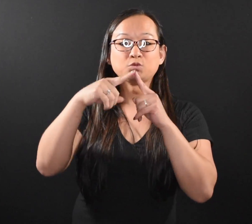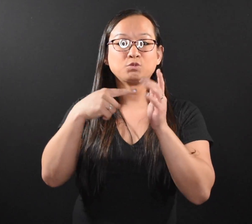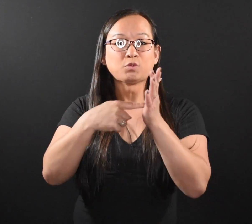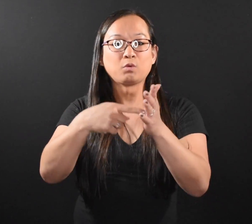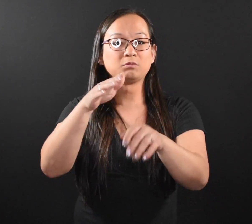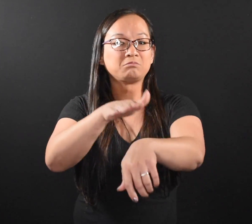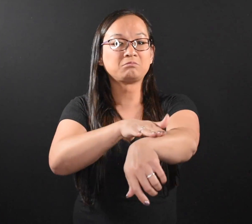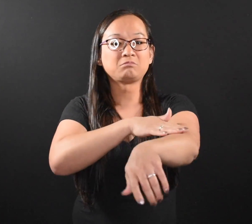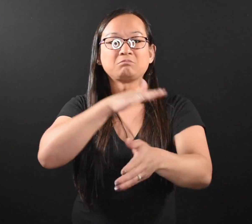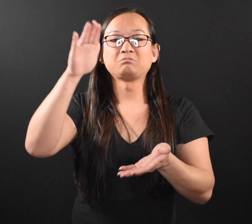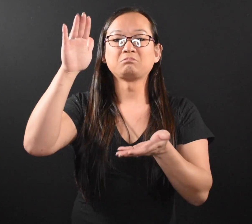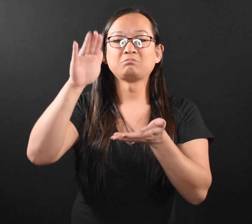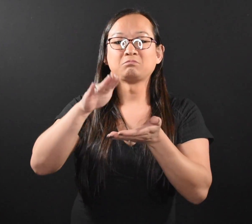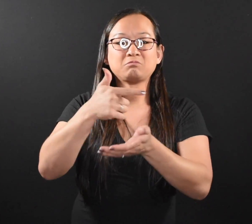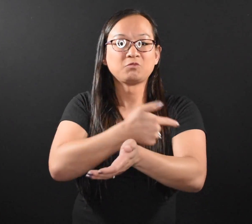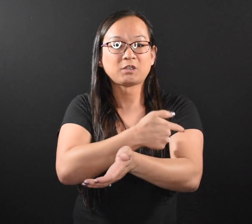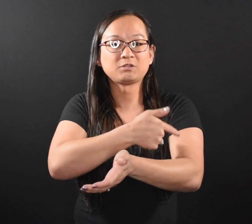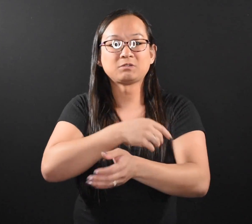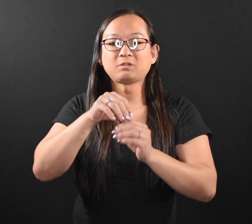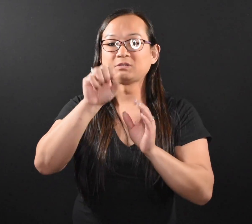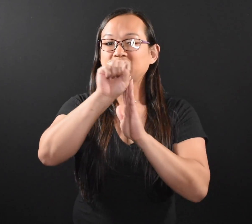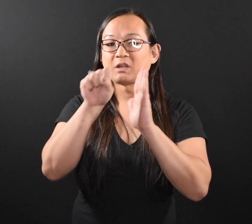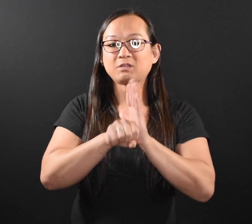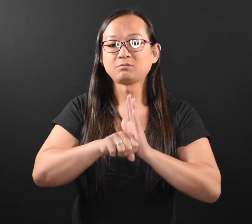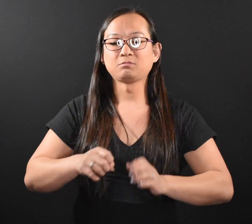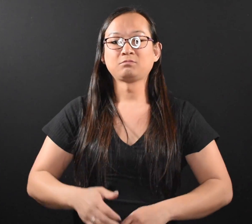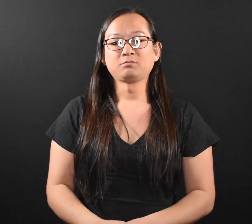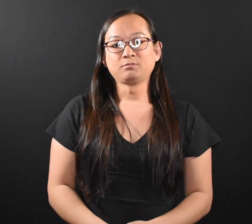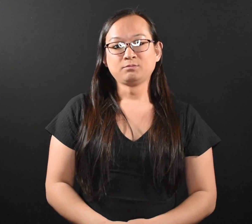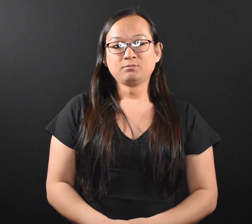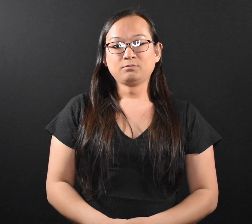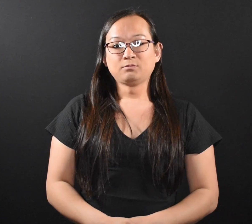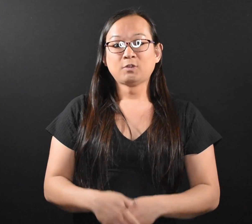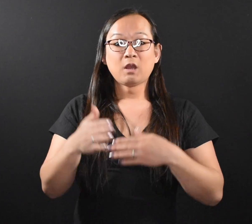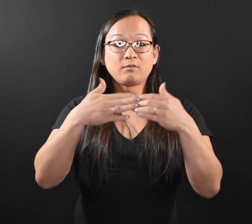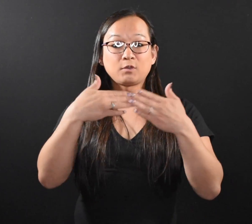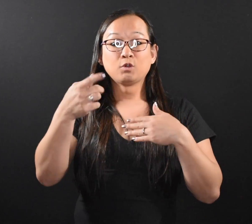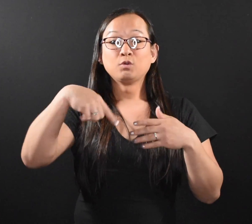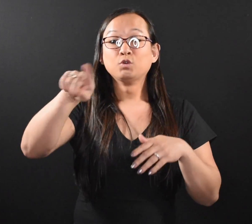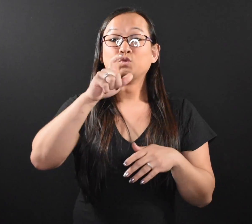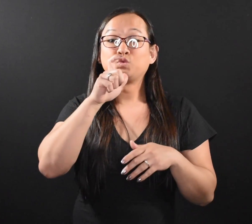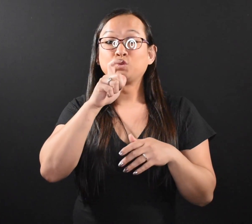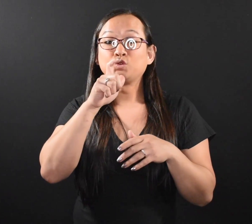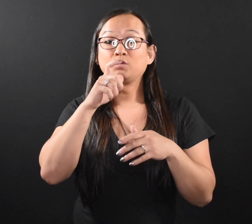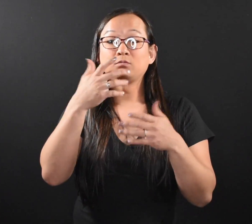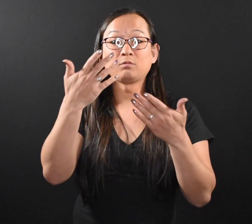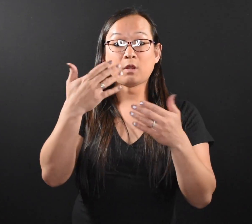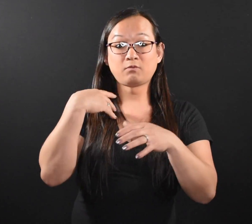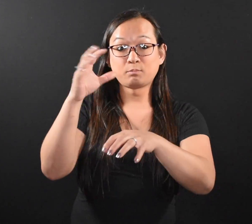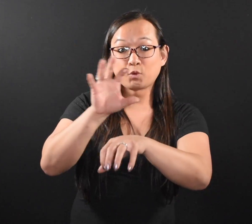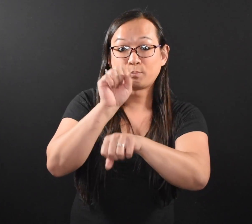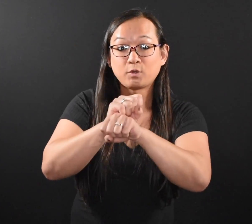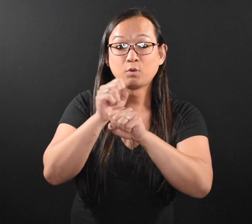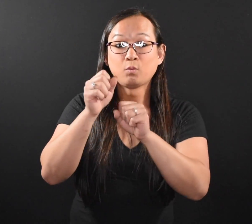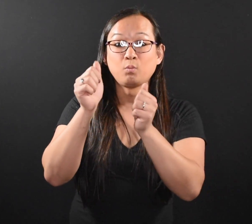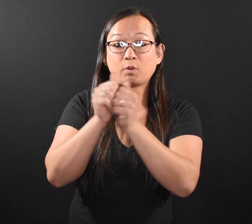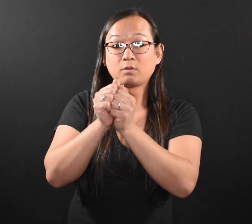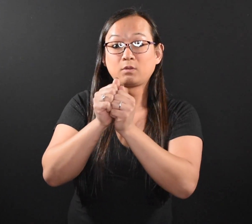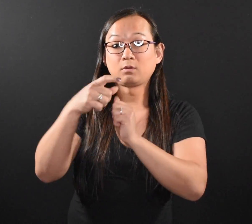date, so the pause is not expected to dramatically slow the pace of vaccines in the state. However, anyone who currently